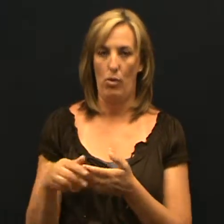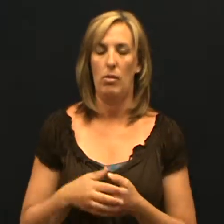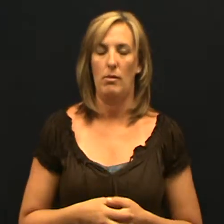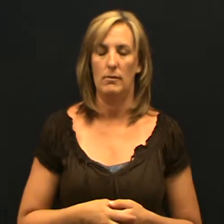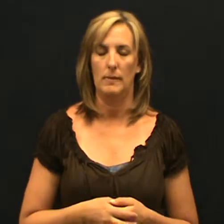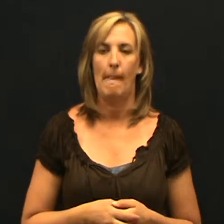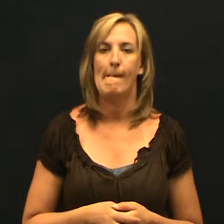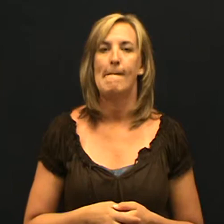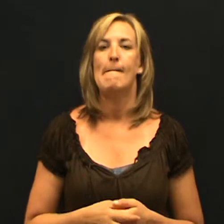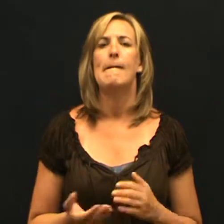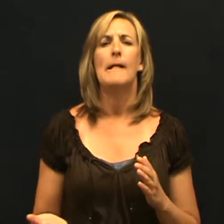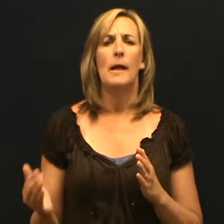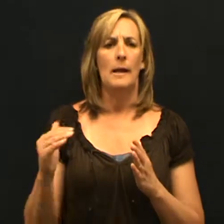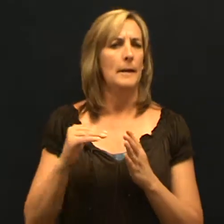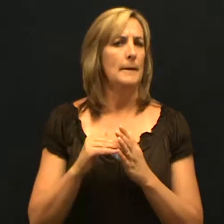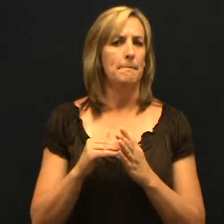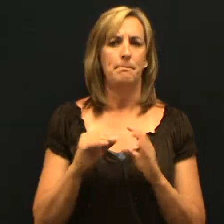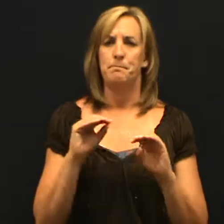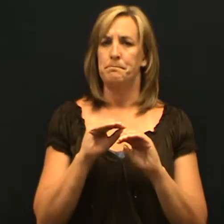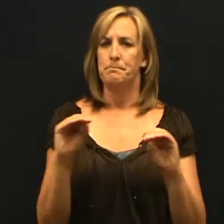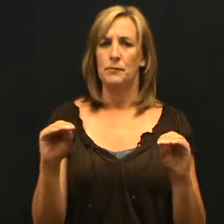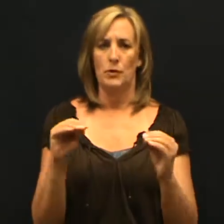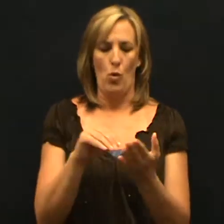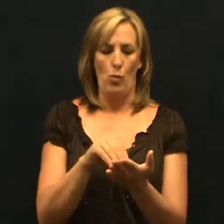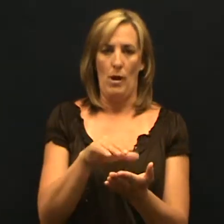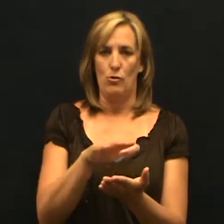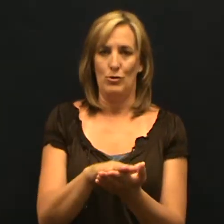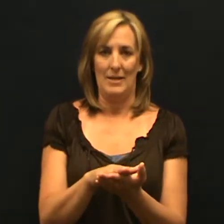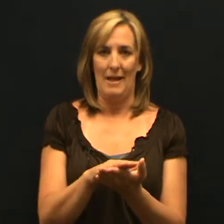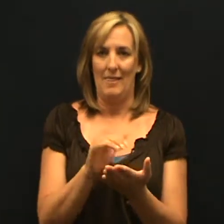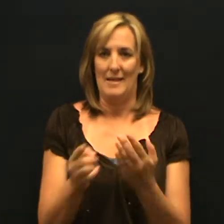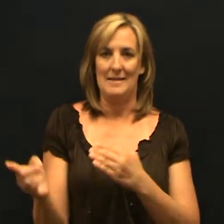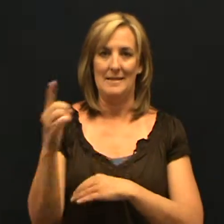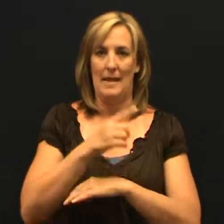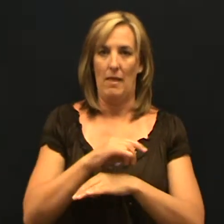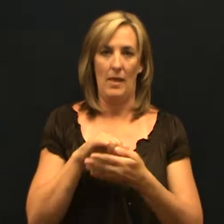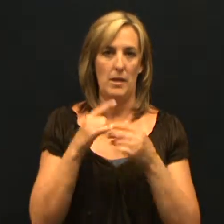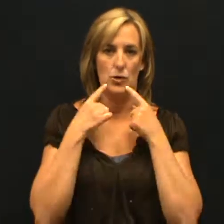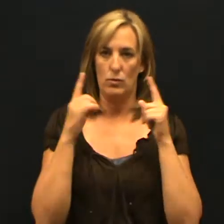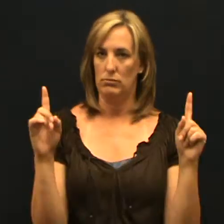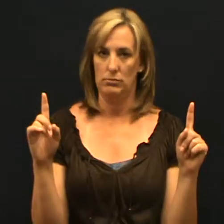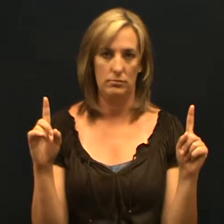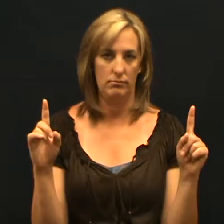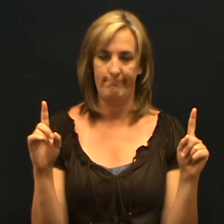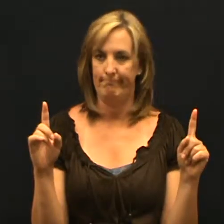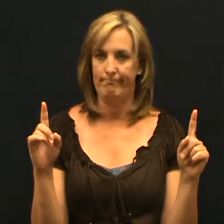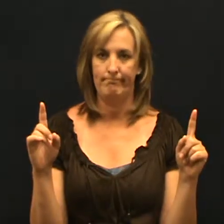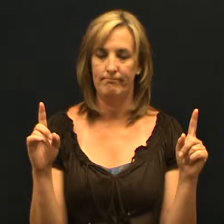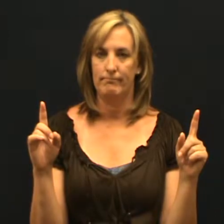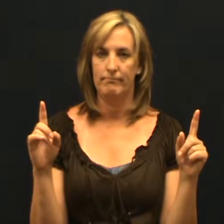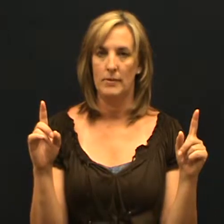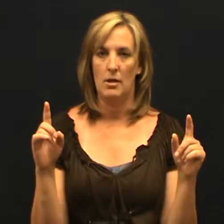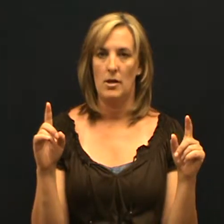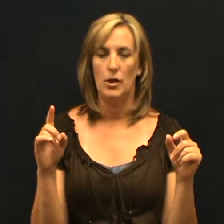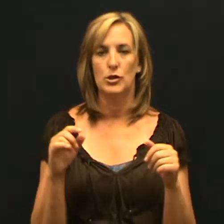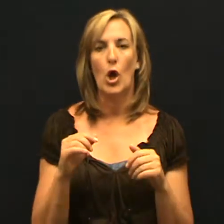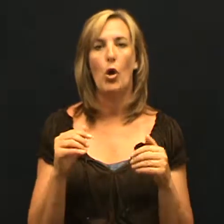And again, there are no entries on the date of record as far as accounting entries go, so we move to the date of